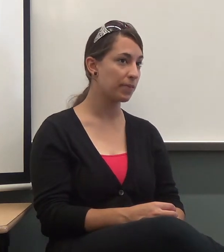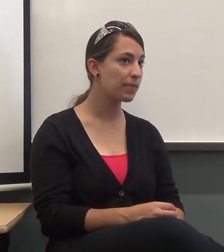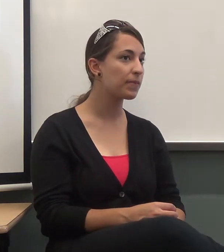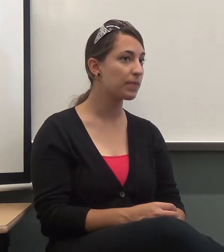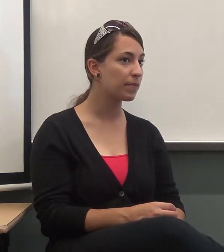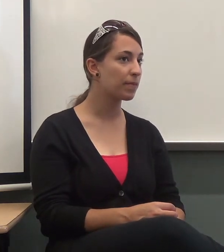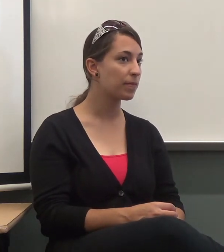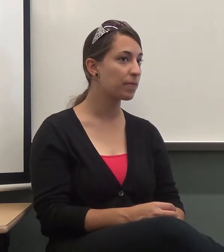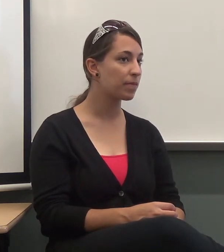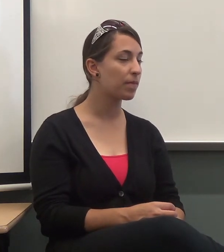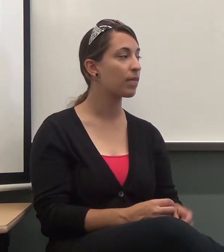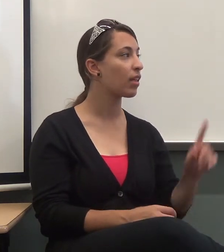left off last week.